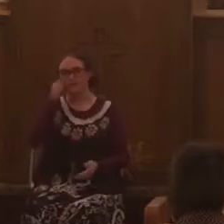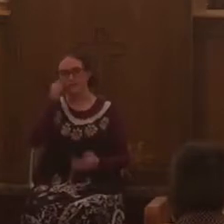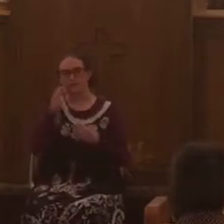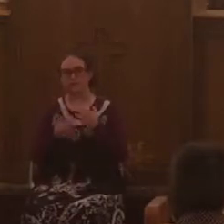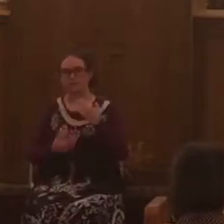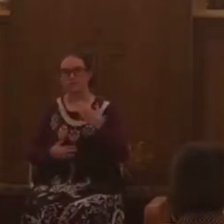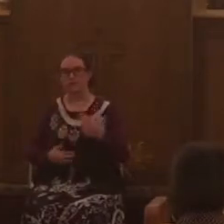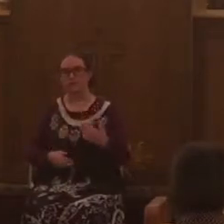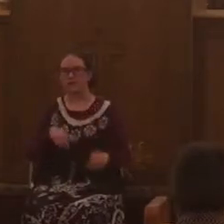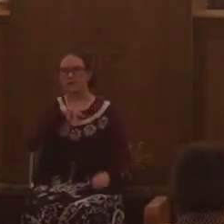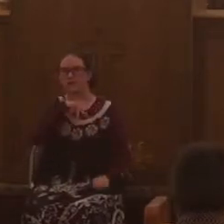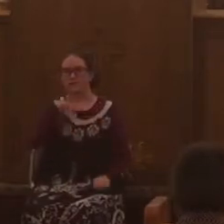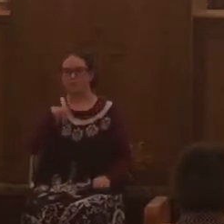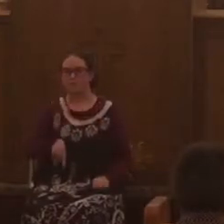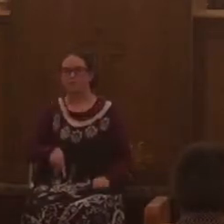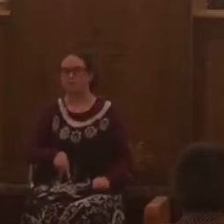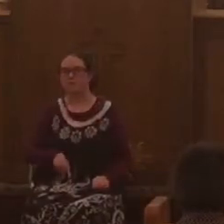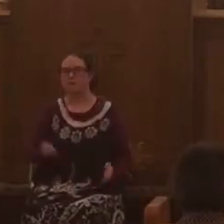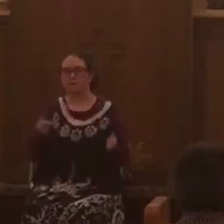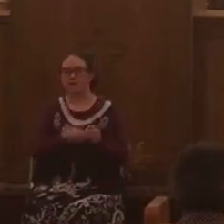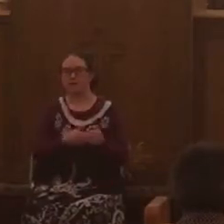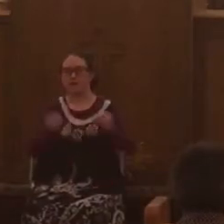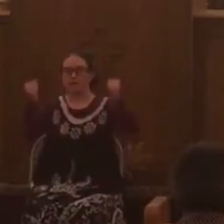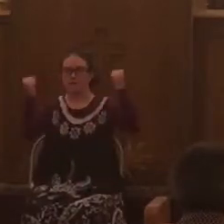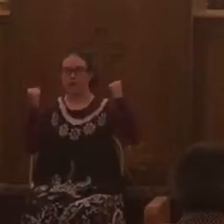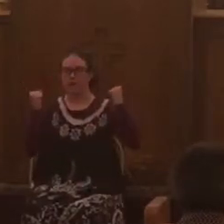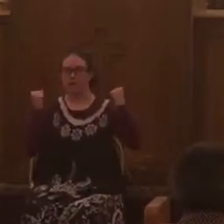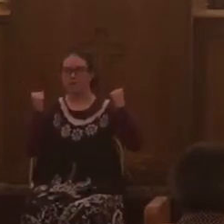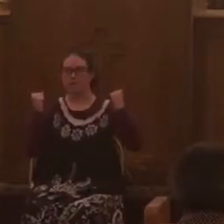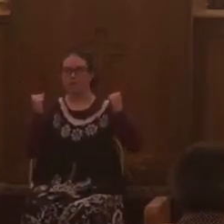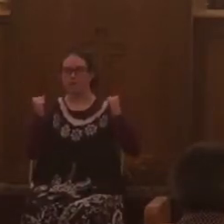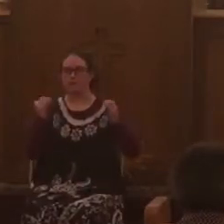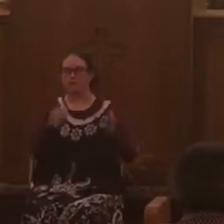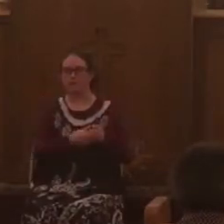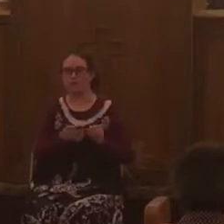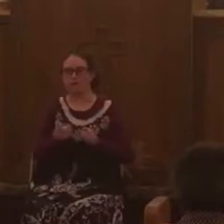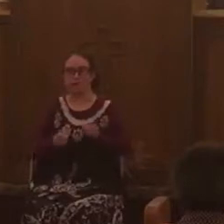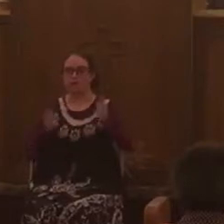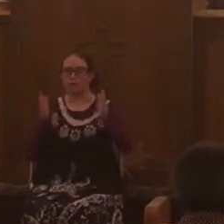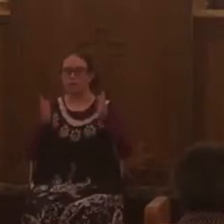fight everything with tooth and toenail. Amen? Hallelujah. Yeah. All right, here we go.